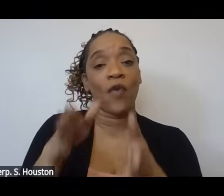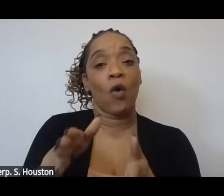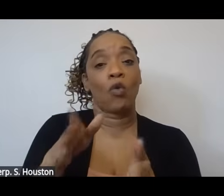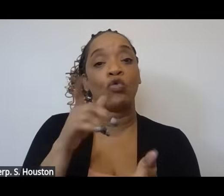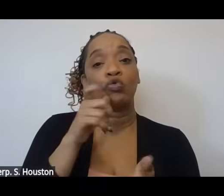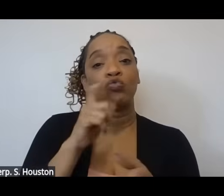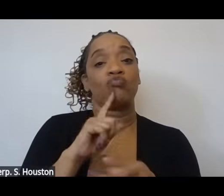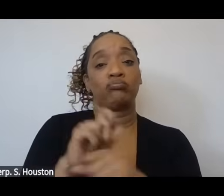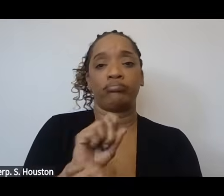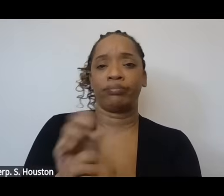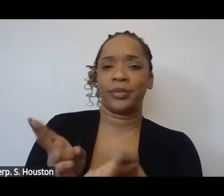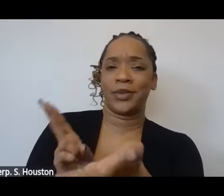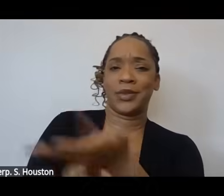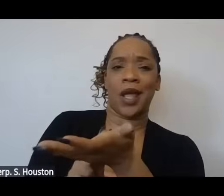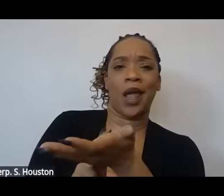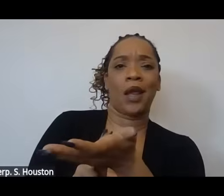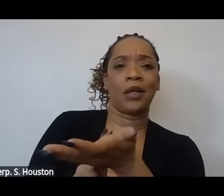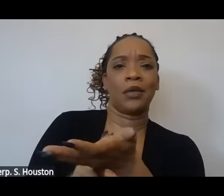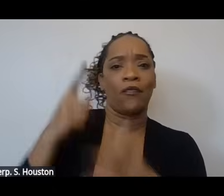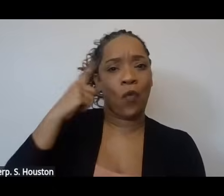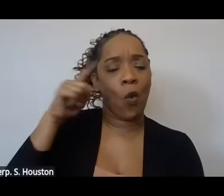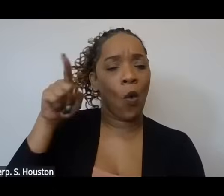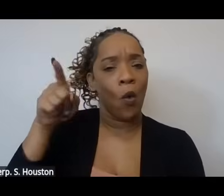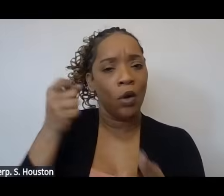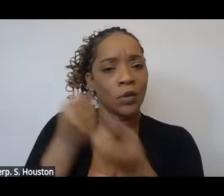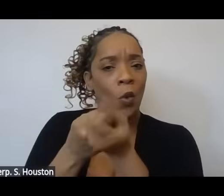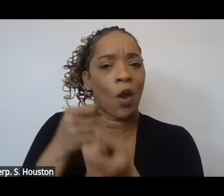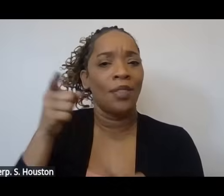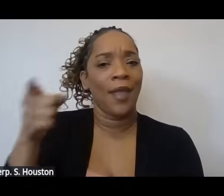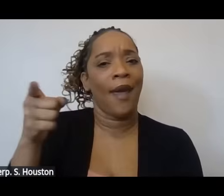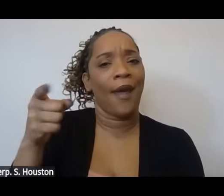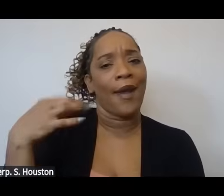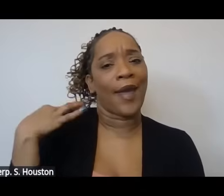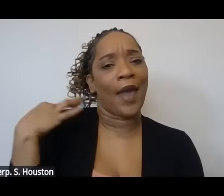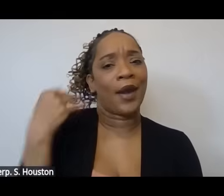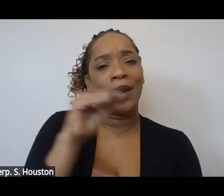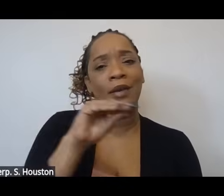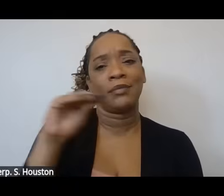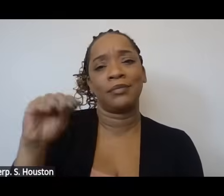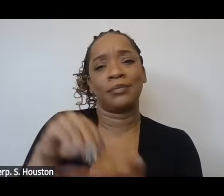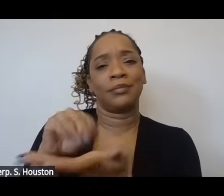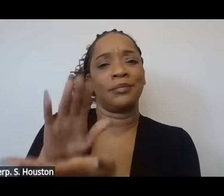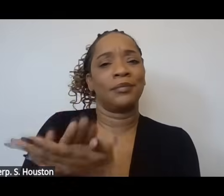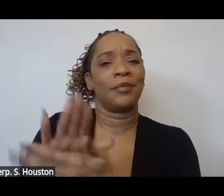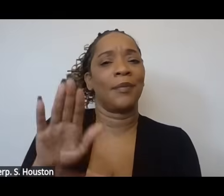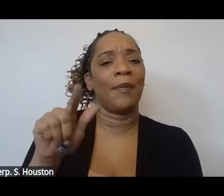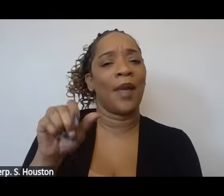signed thinking they were putting a candidate on the ballot. And I know that we've talked about